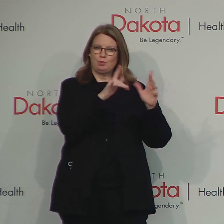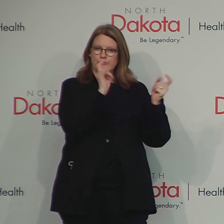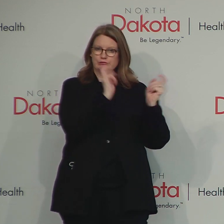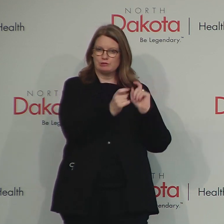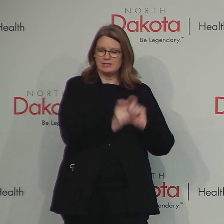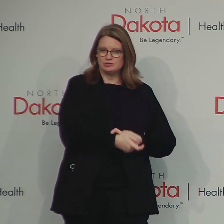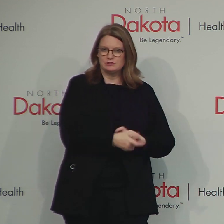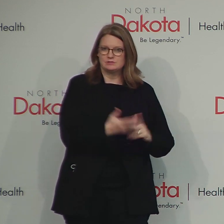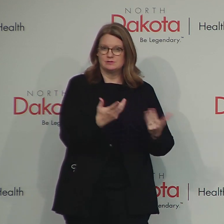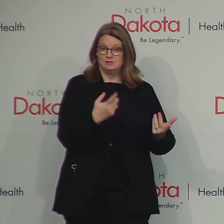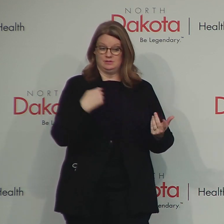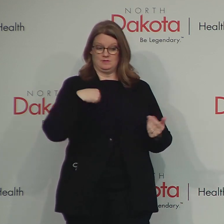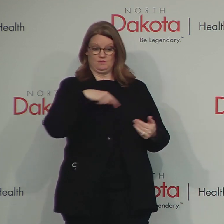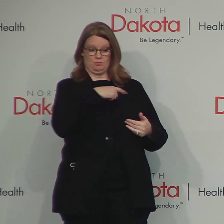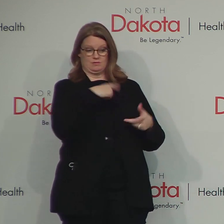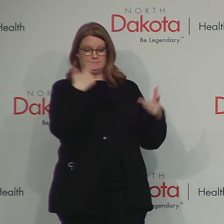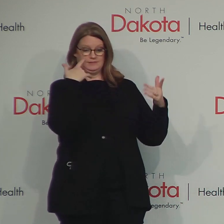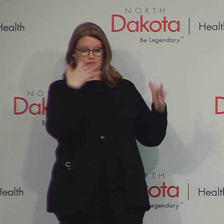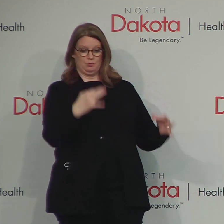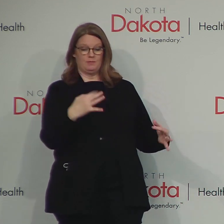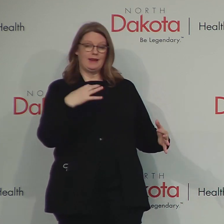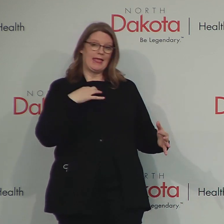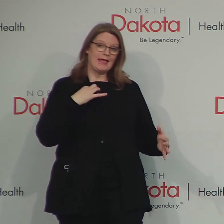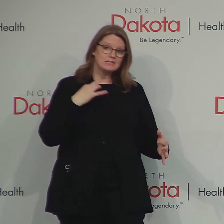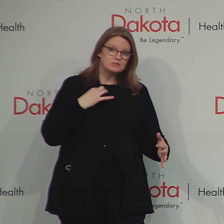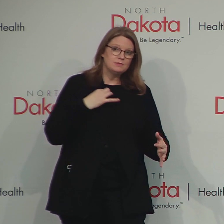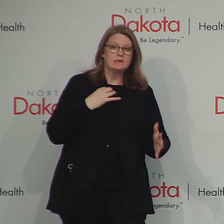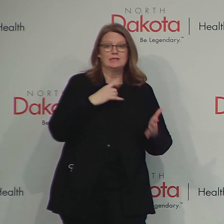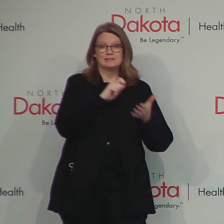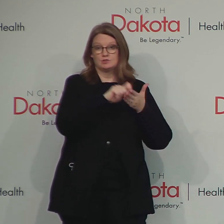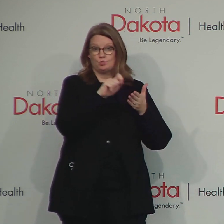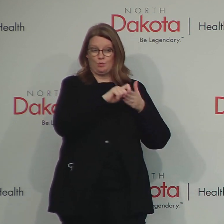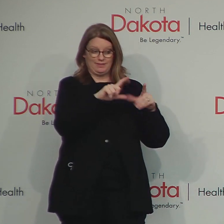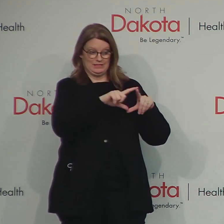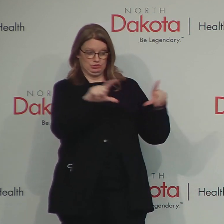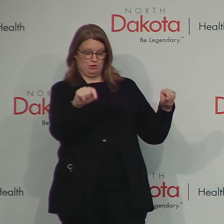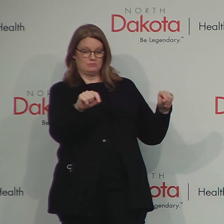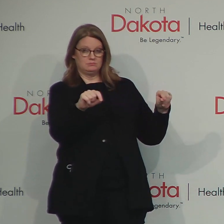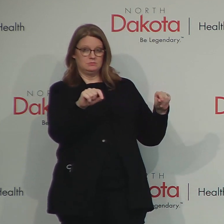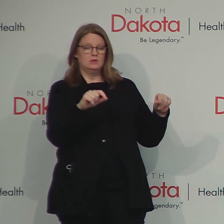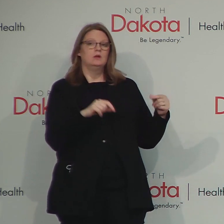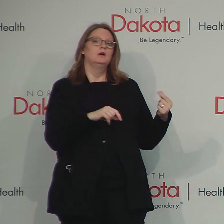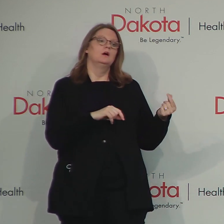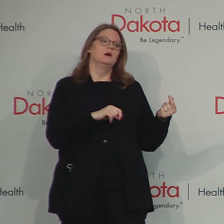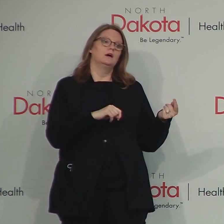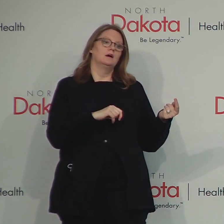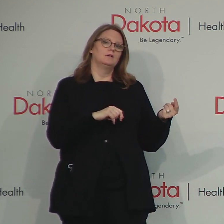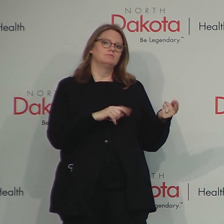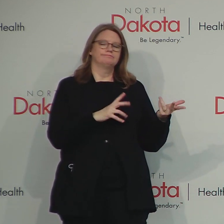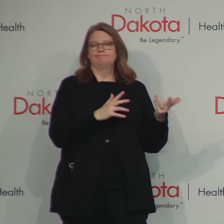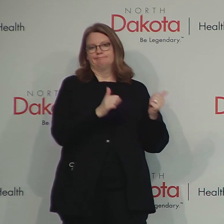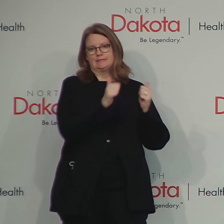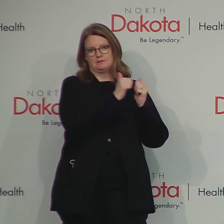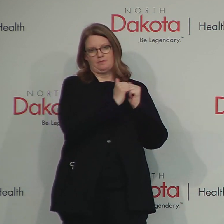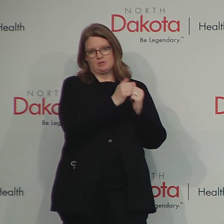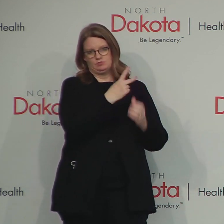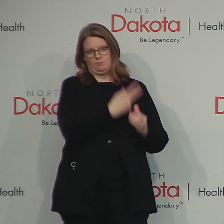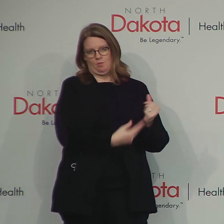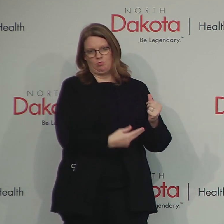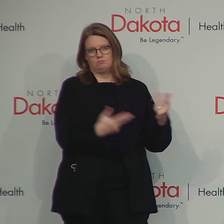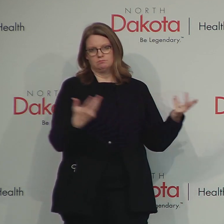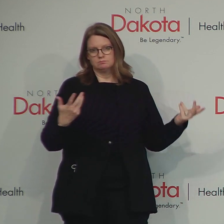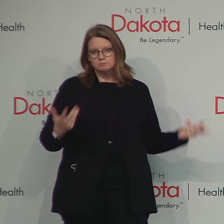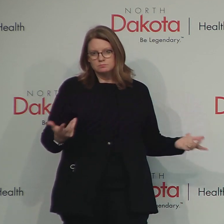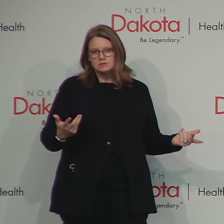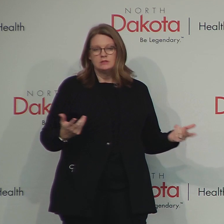for us to be able to determine eligibility and to write those checks. So I'd say it's a combination of both, because when